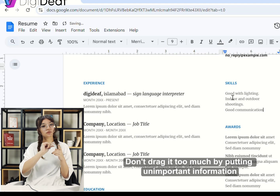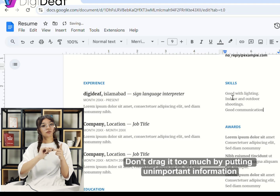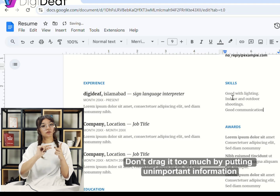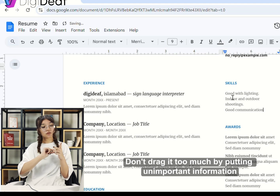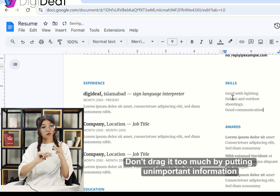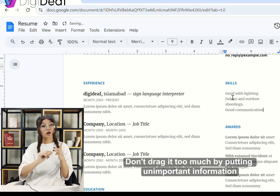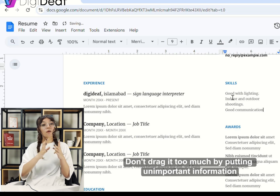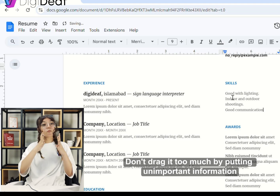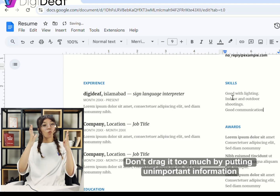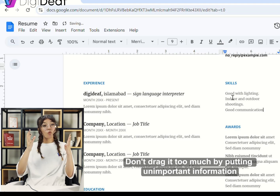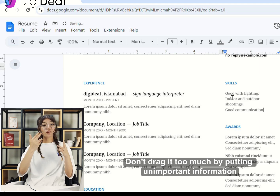information.